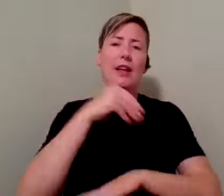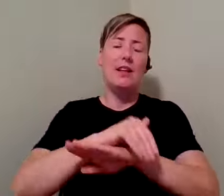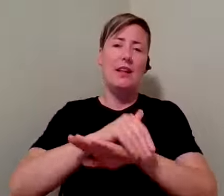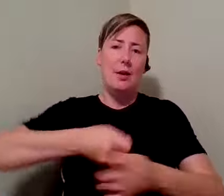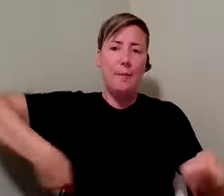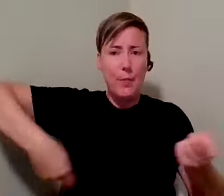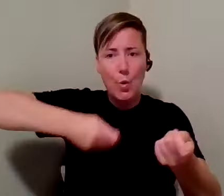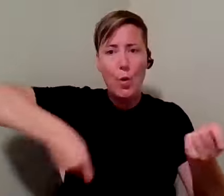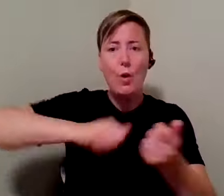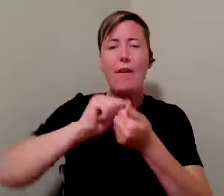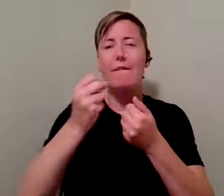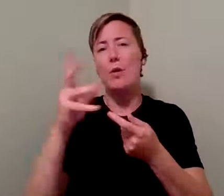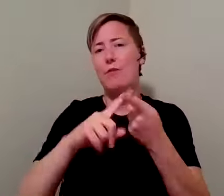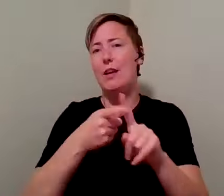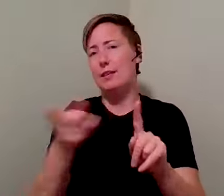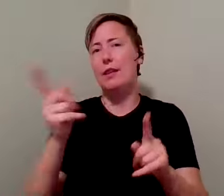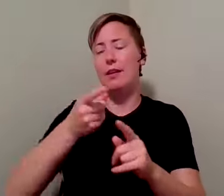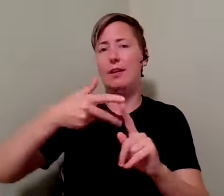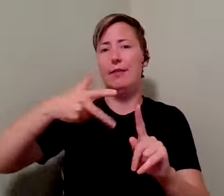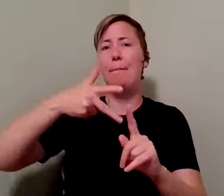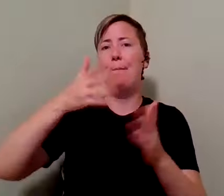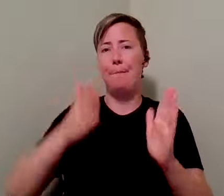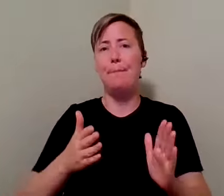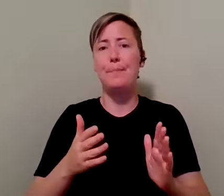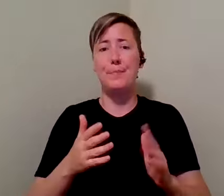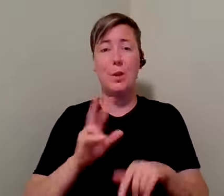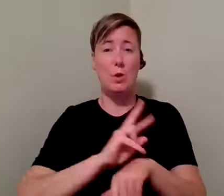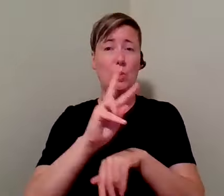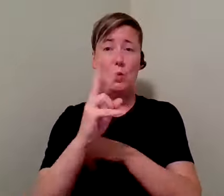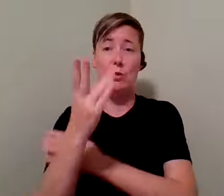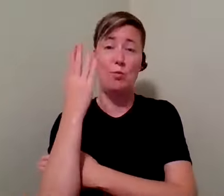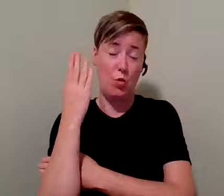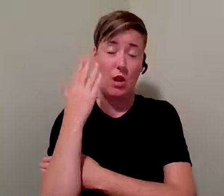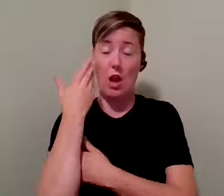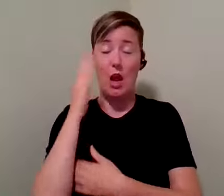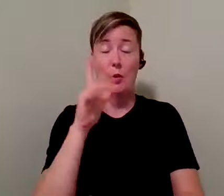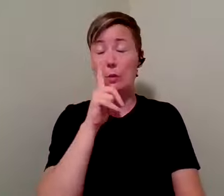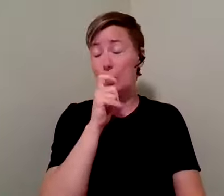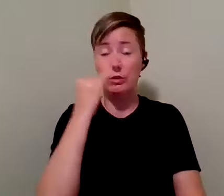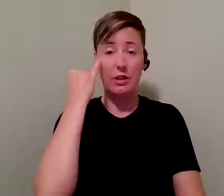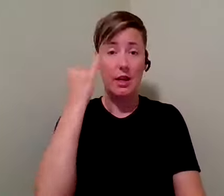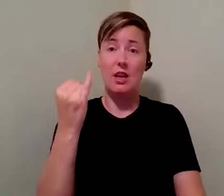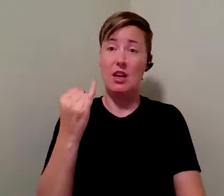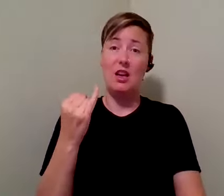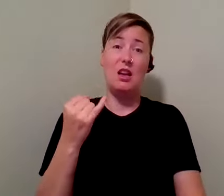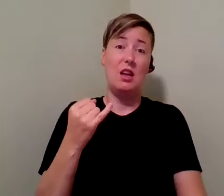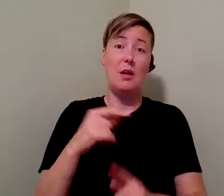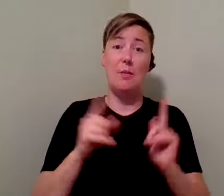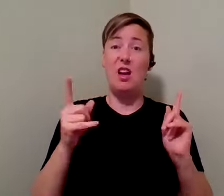filmmakers. And at 2 o'clock in the morning, I don't know whose bright idea it was for me to call my boss and quit my airline job